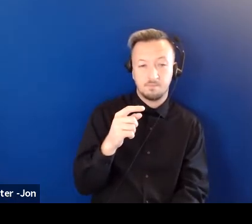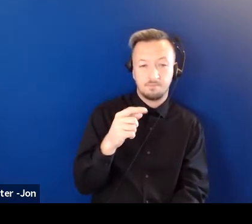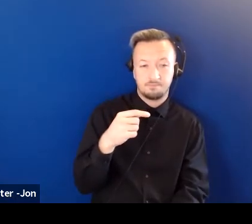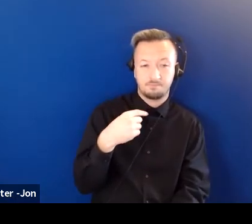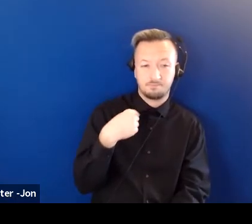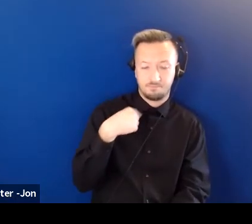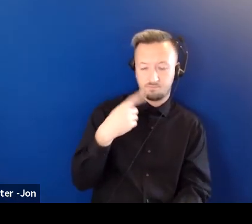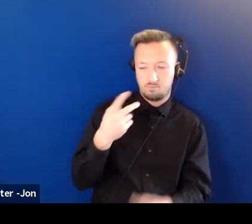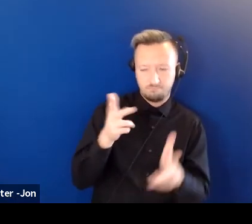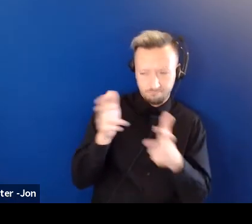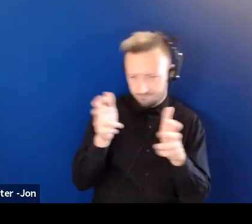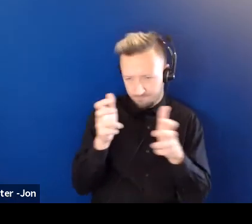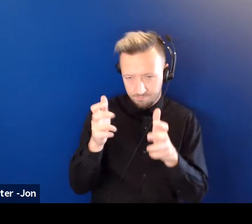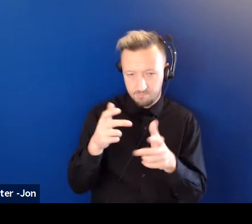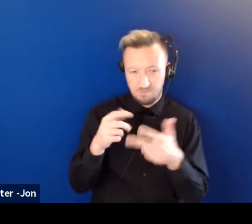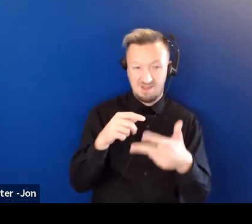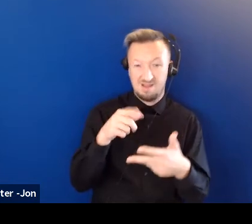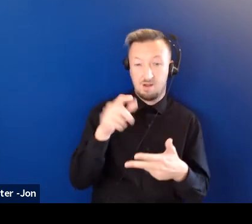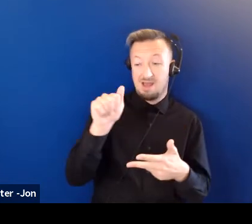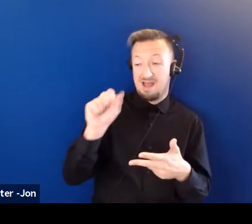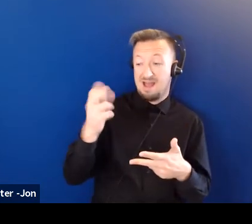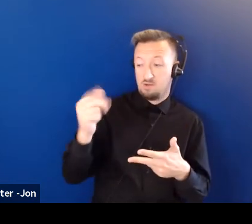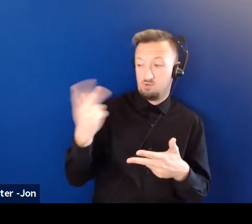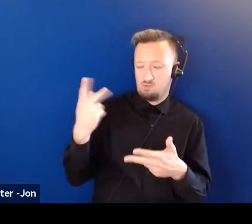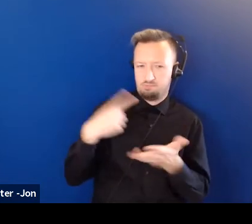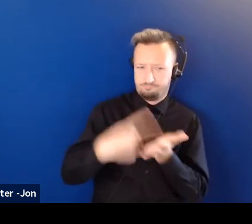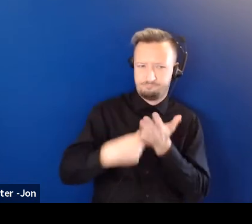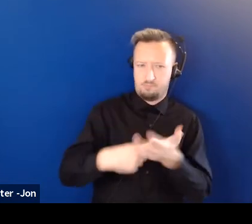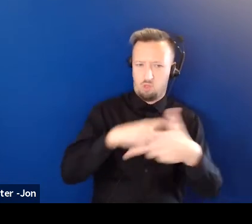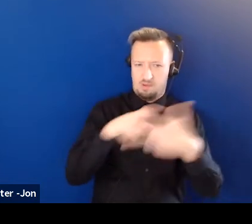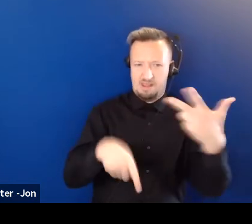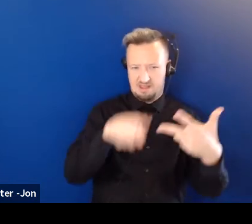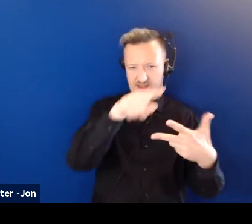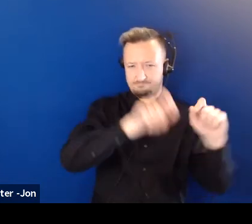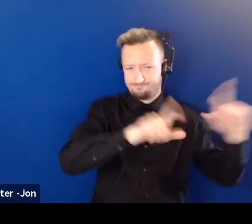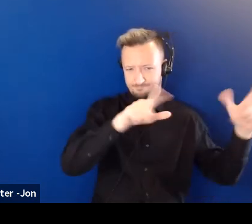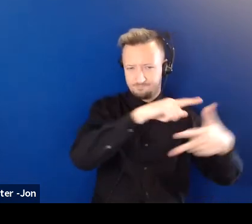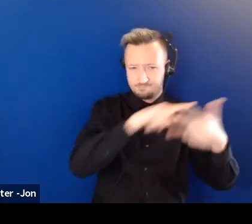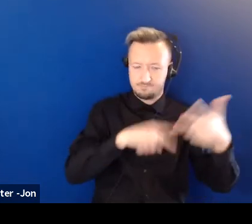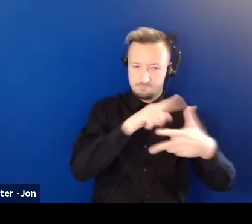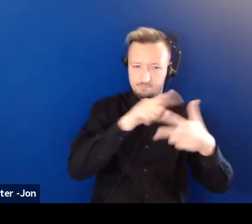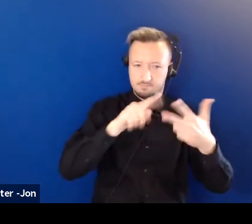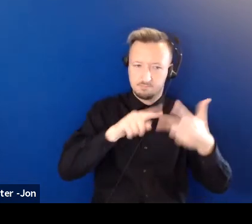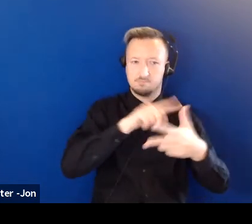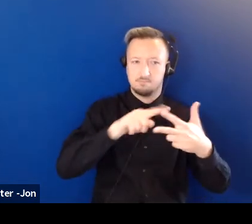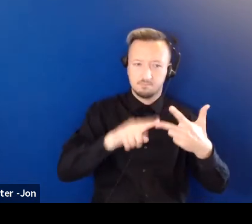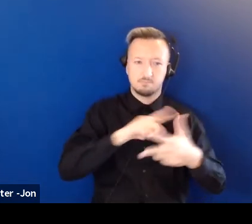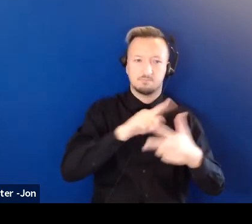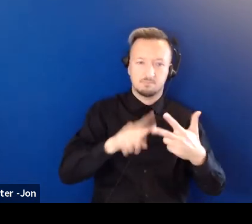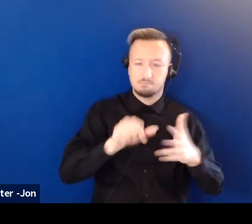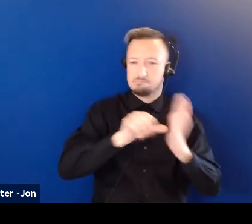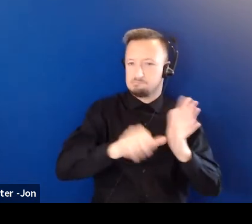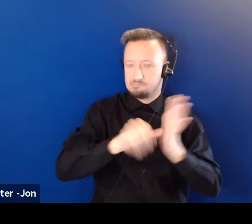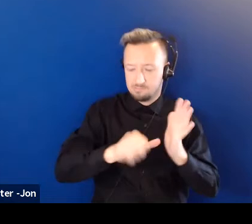listening, Aja and I have been talking through these 3 points a lot in the past couple of weeks. And I think a lot of us can agree, and I know we're preaching to the